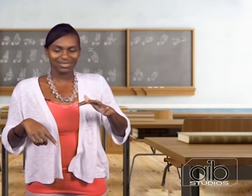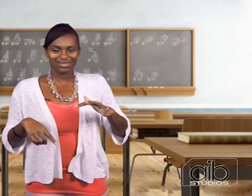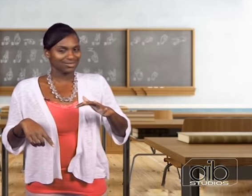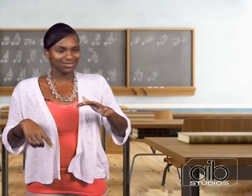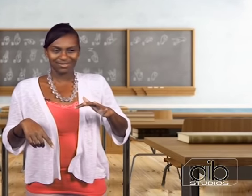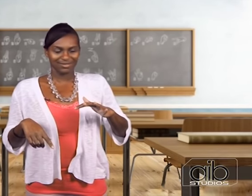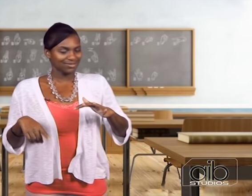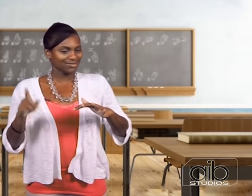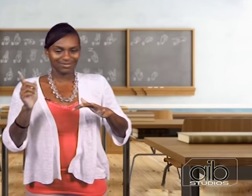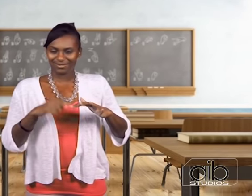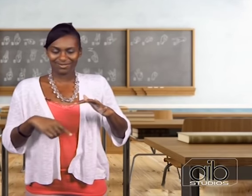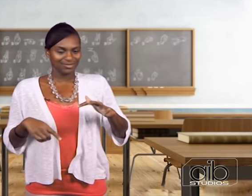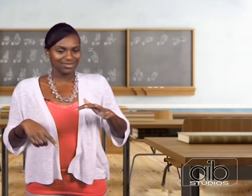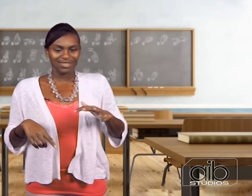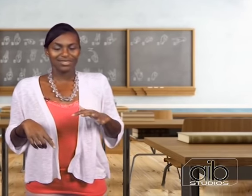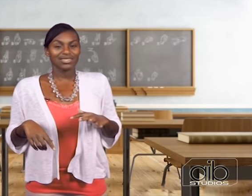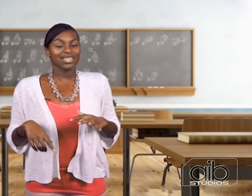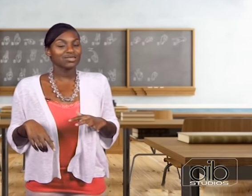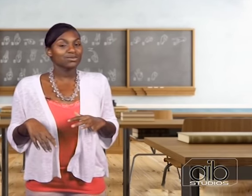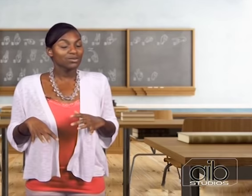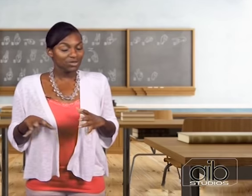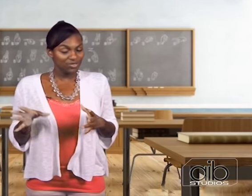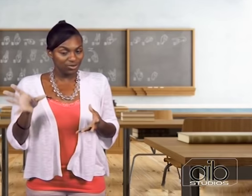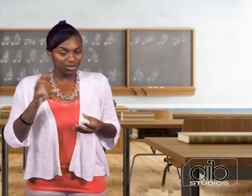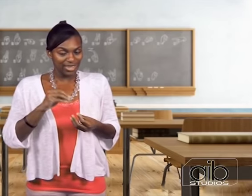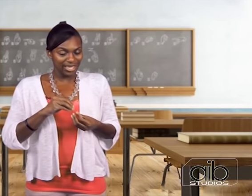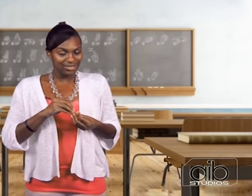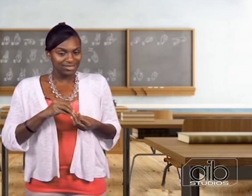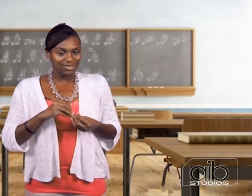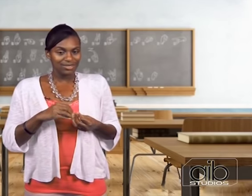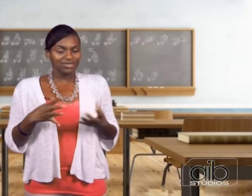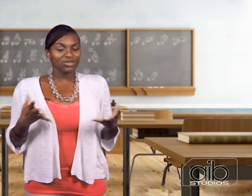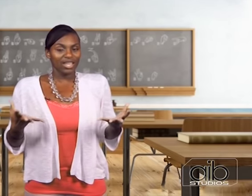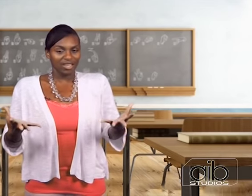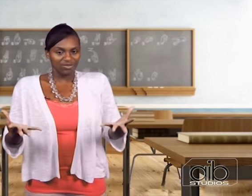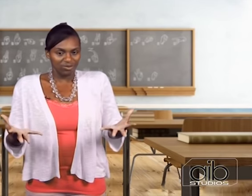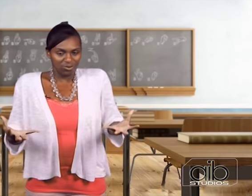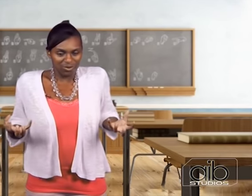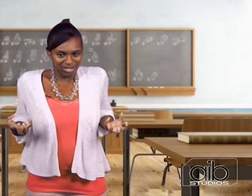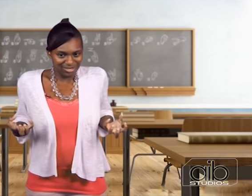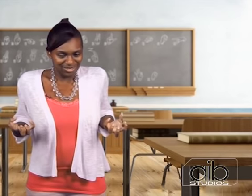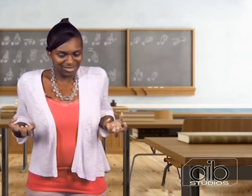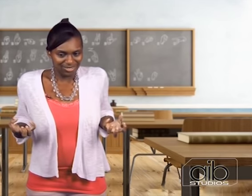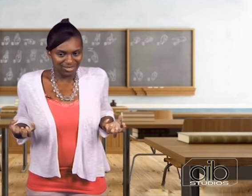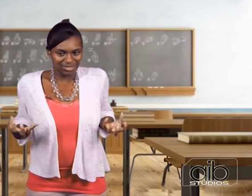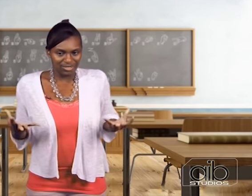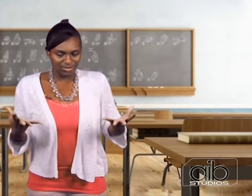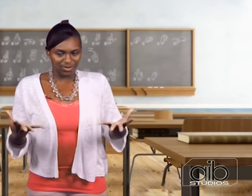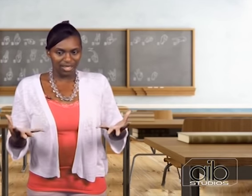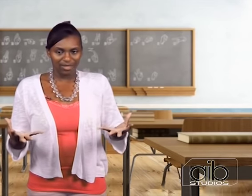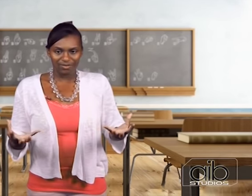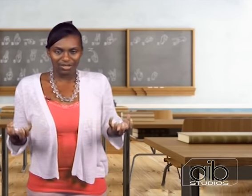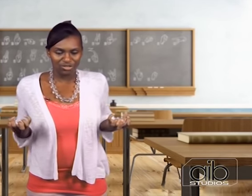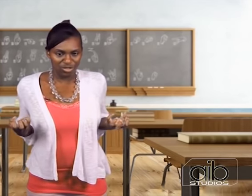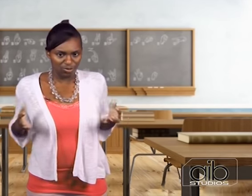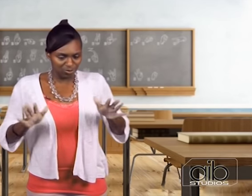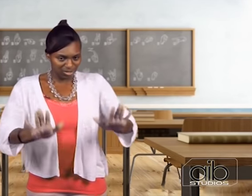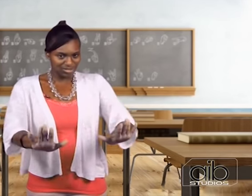Can't. So let's review all that. So you have want, you have don't